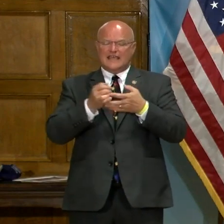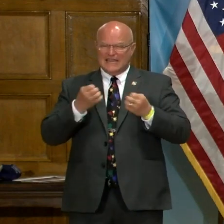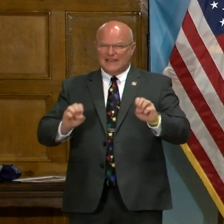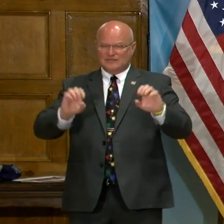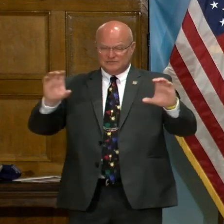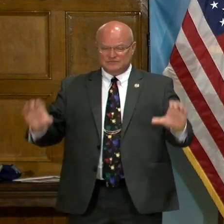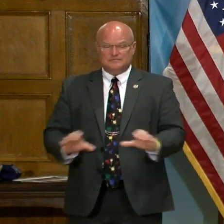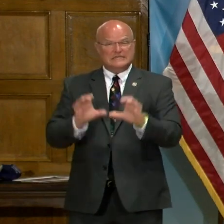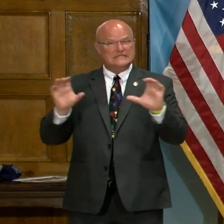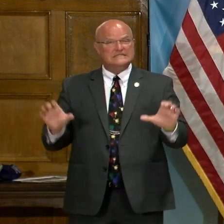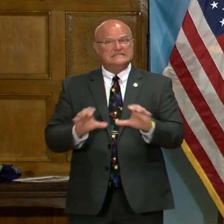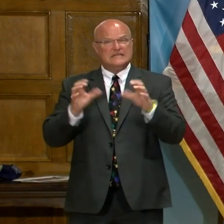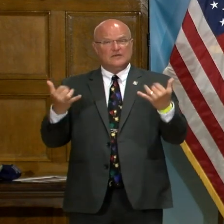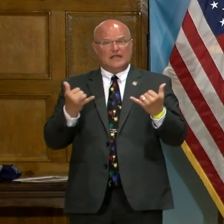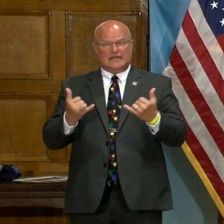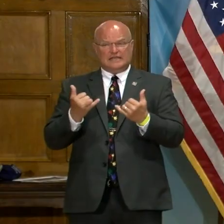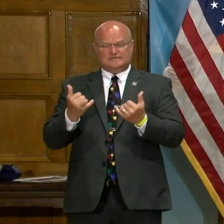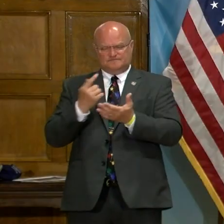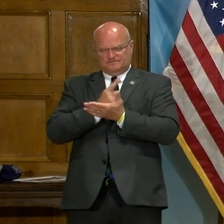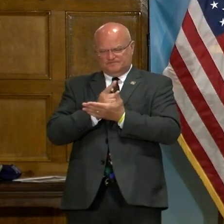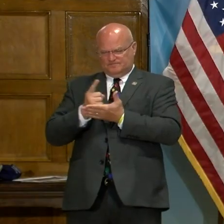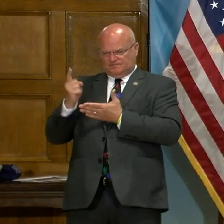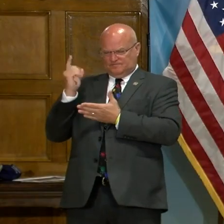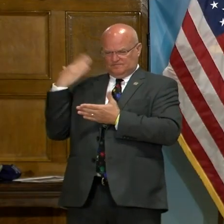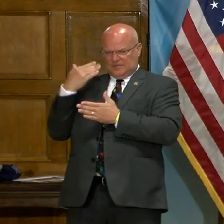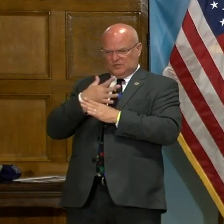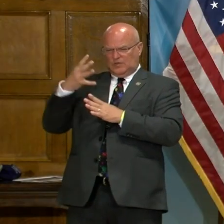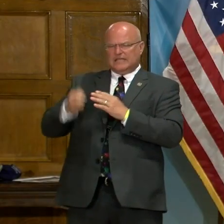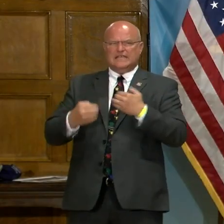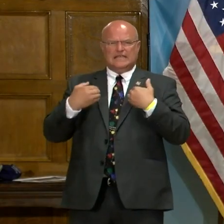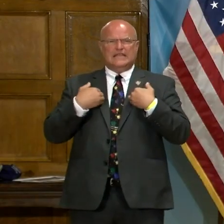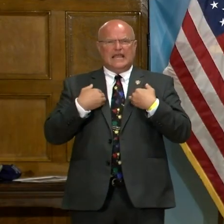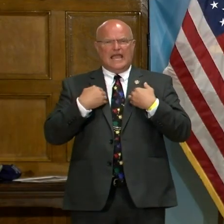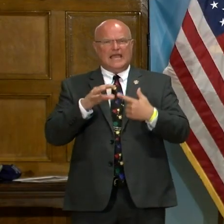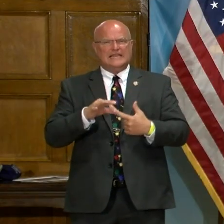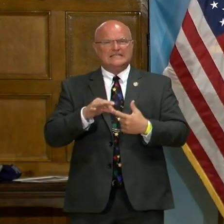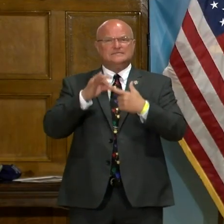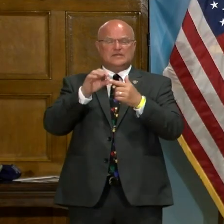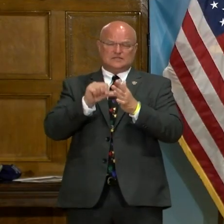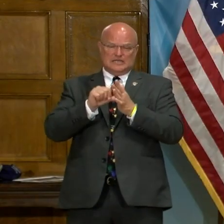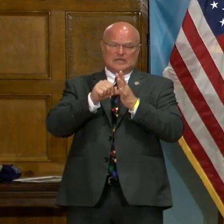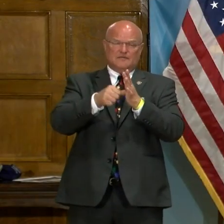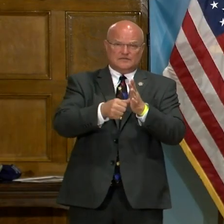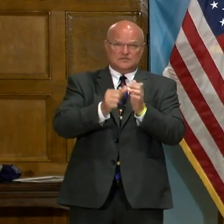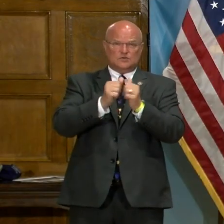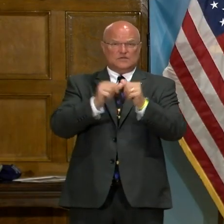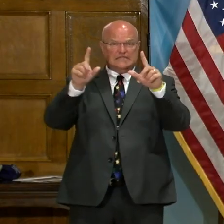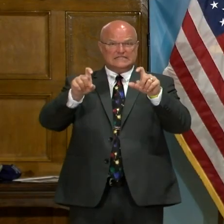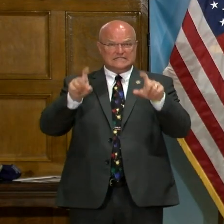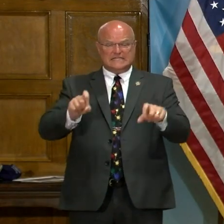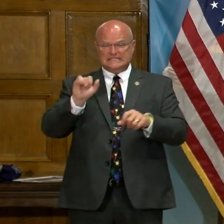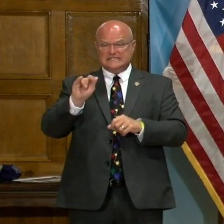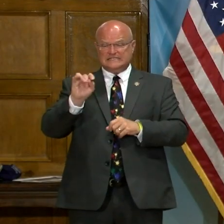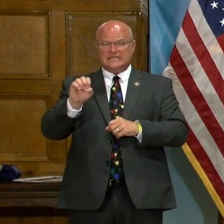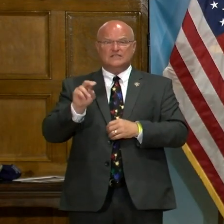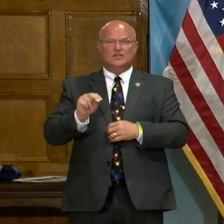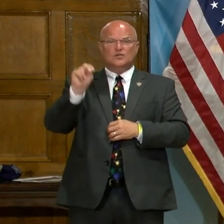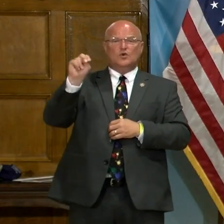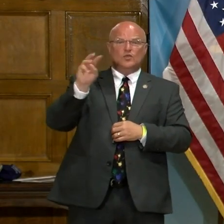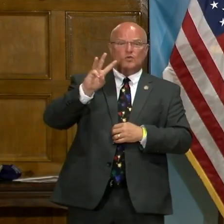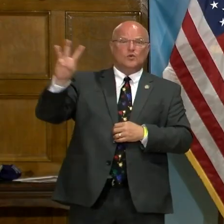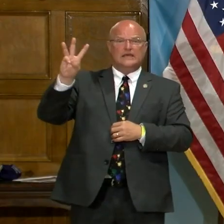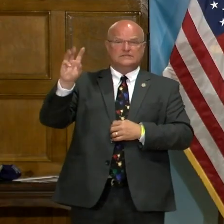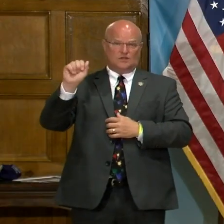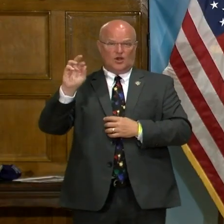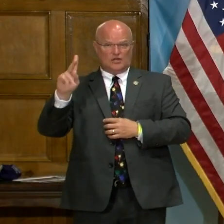is being done. This last weekend, we had a special emphasis on testing sites in Northwest